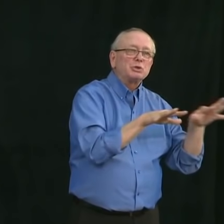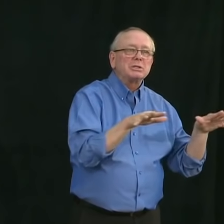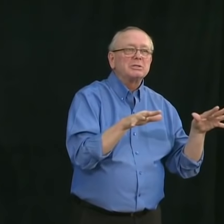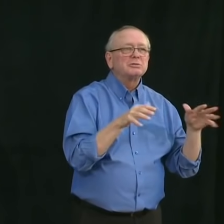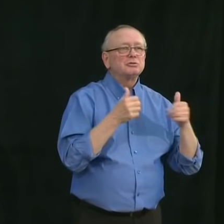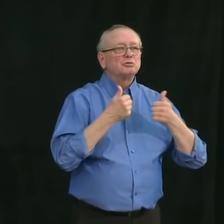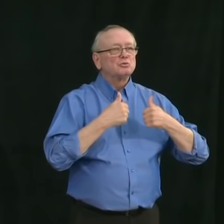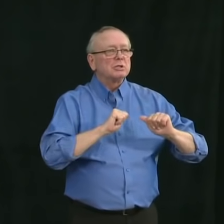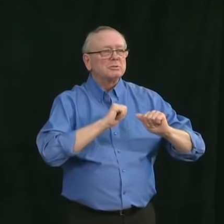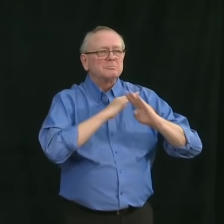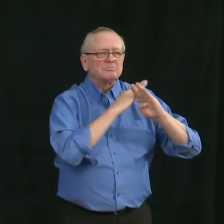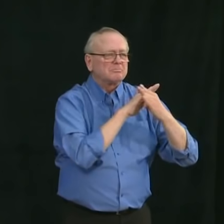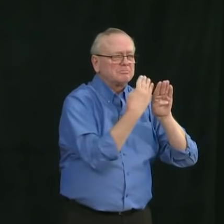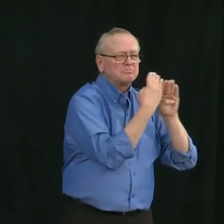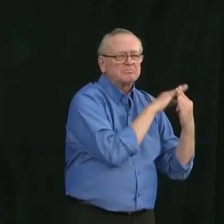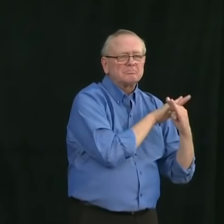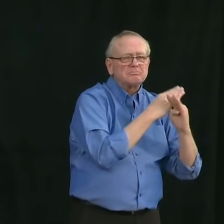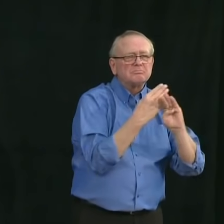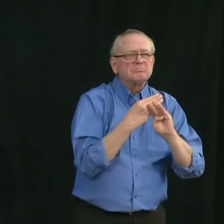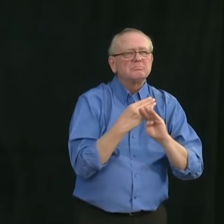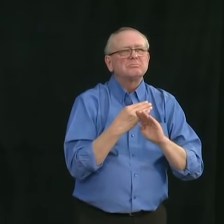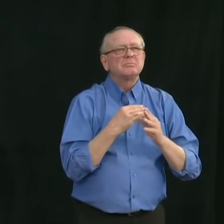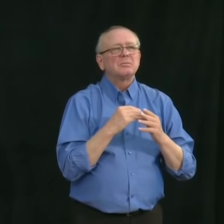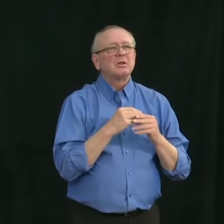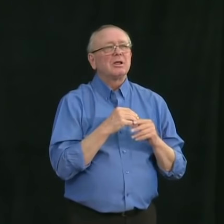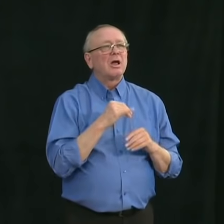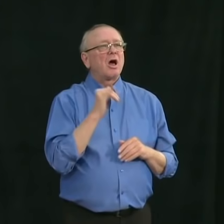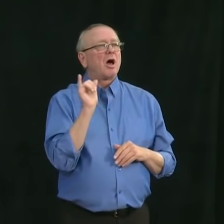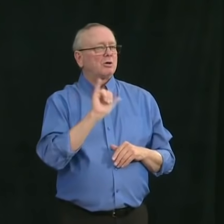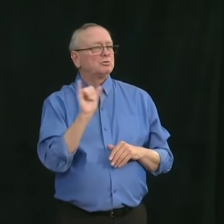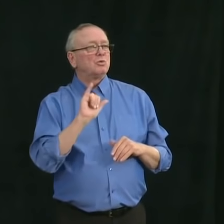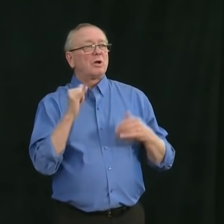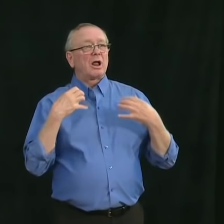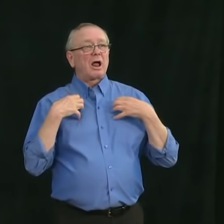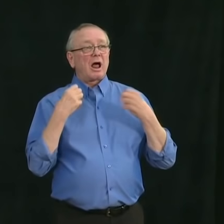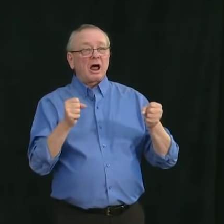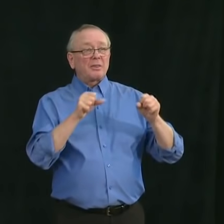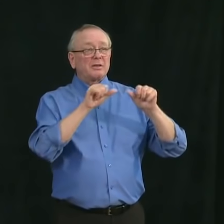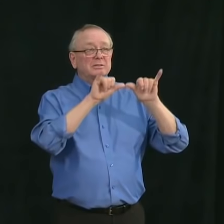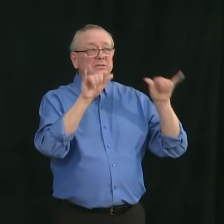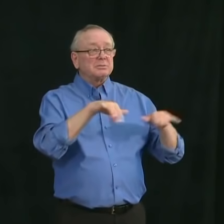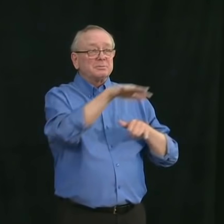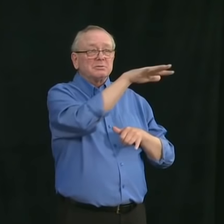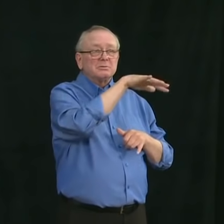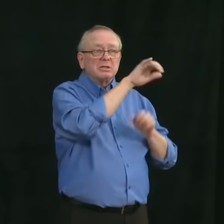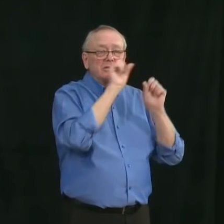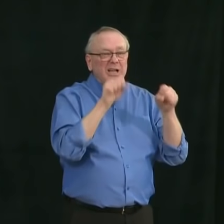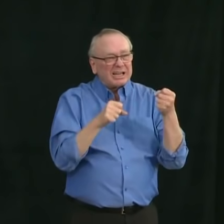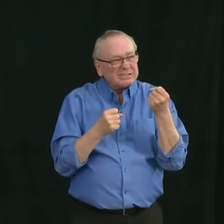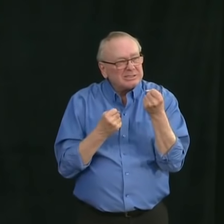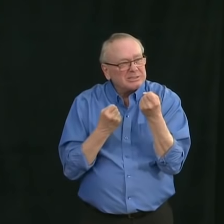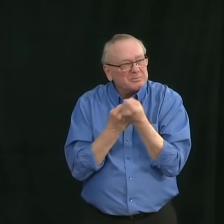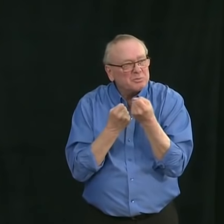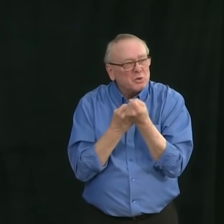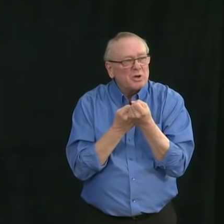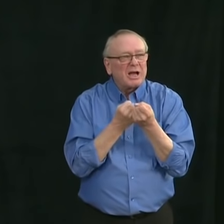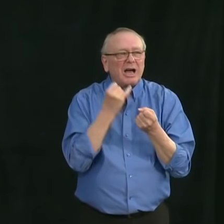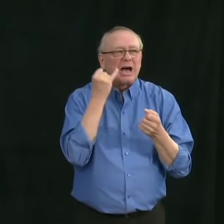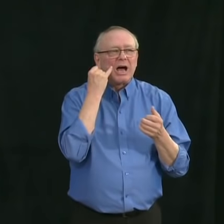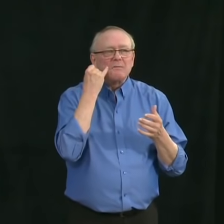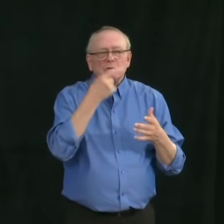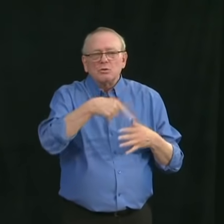and making sure that our health system has the capacity to support those who do need hospital care or ICU